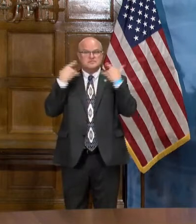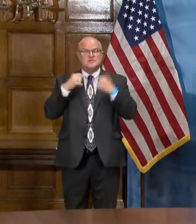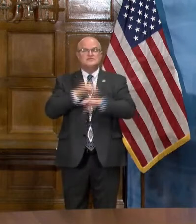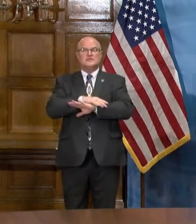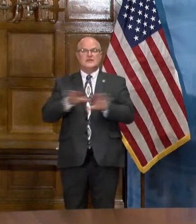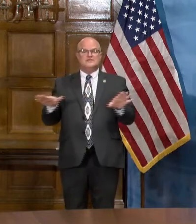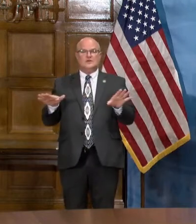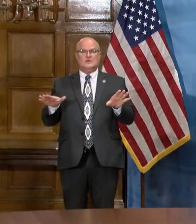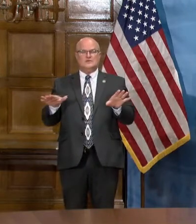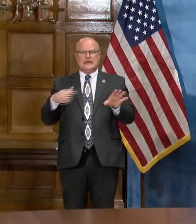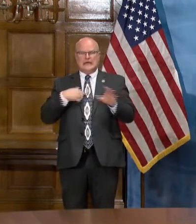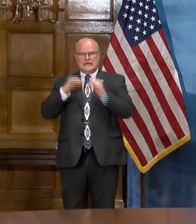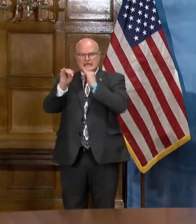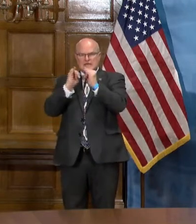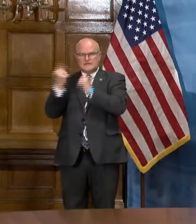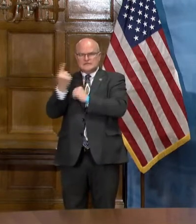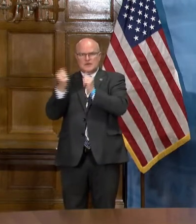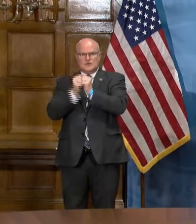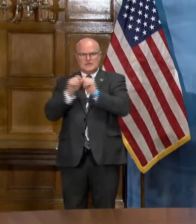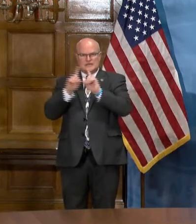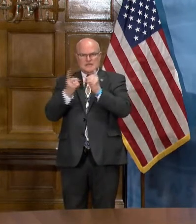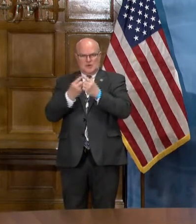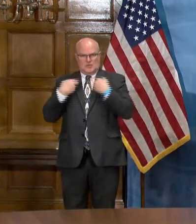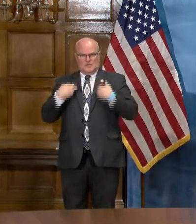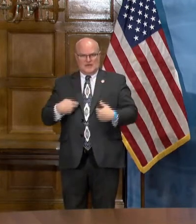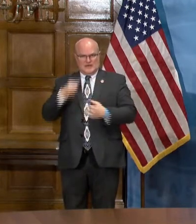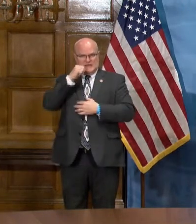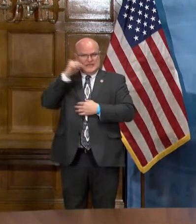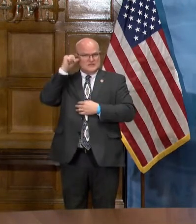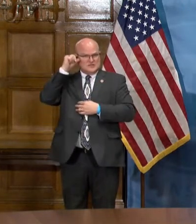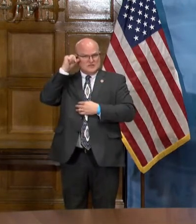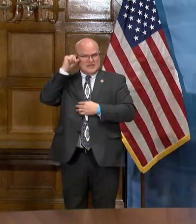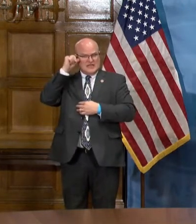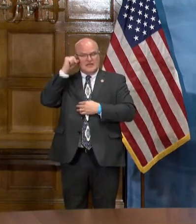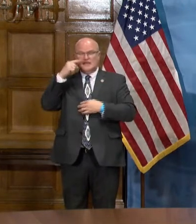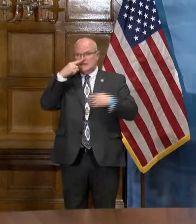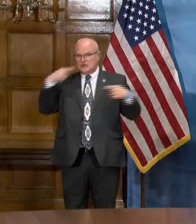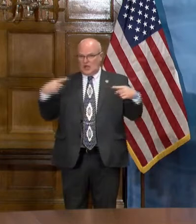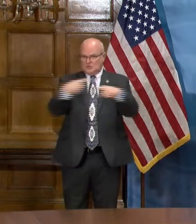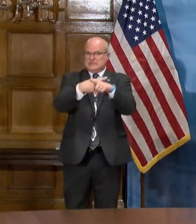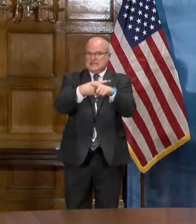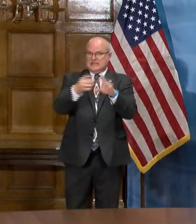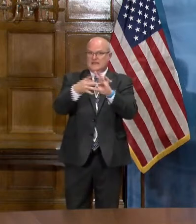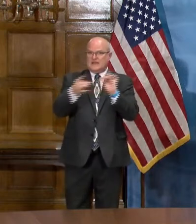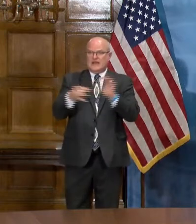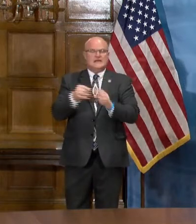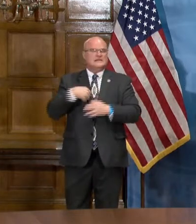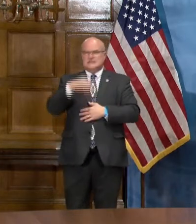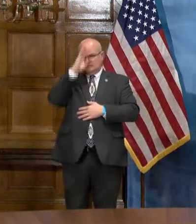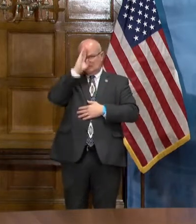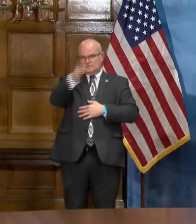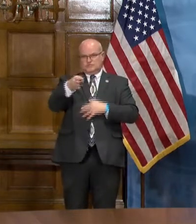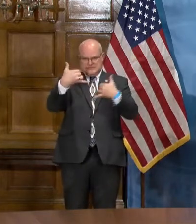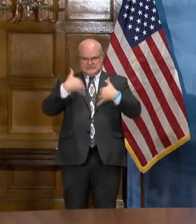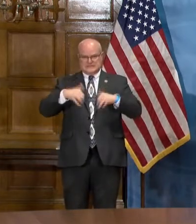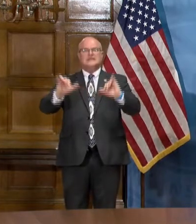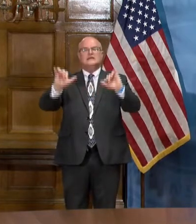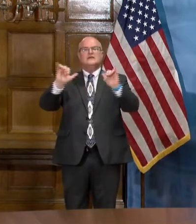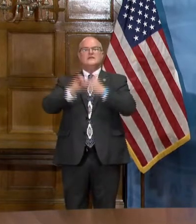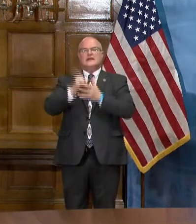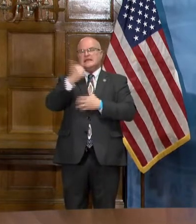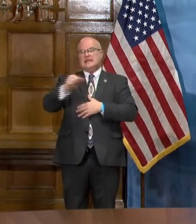I interviewed someone with the Department of Health yesterday who contradicted that. said your directive still mandates that